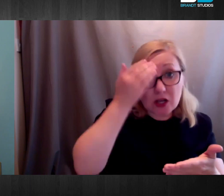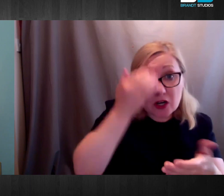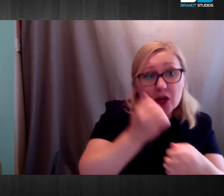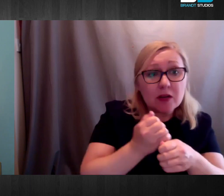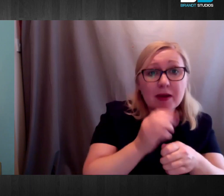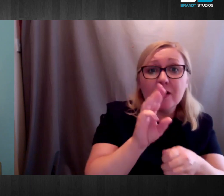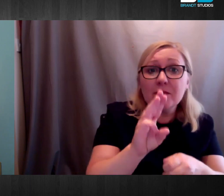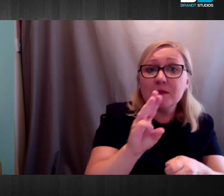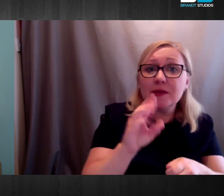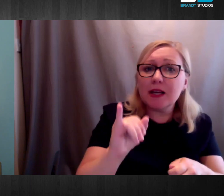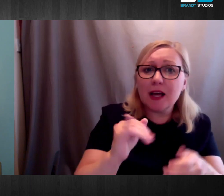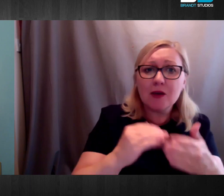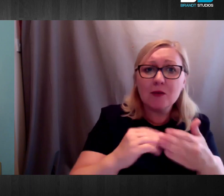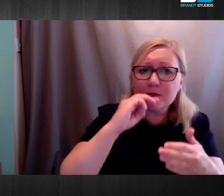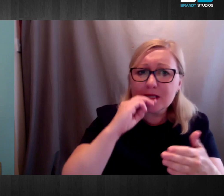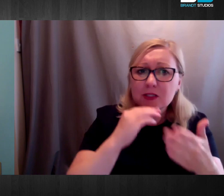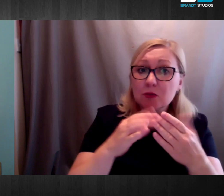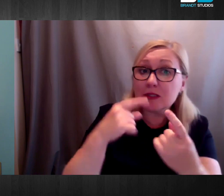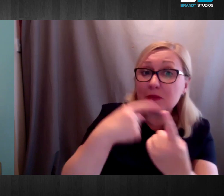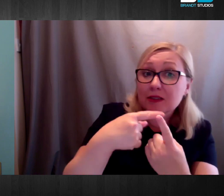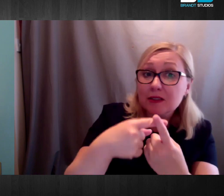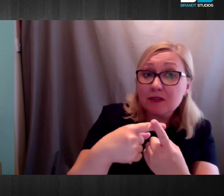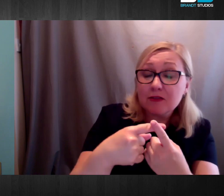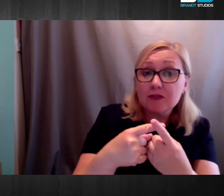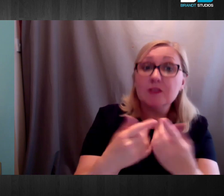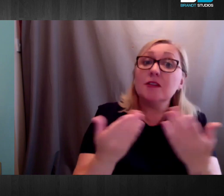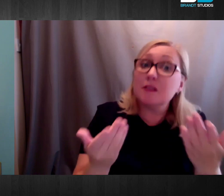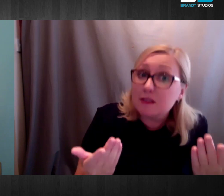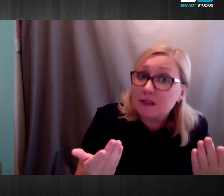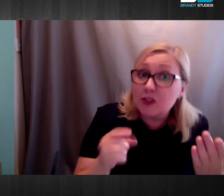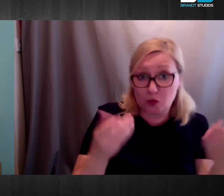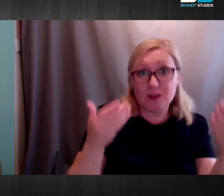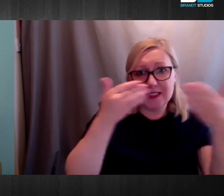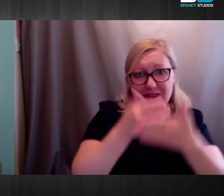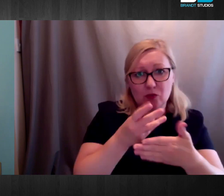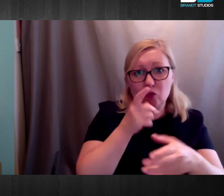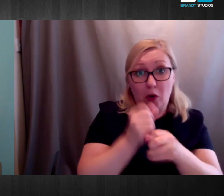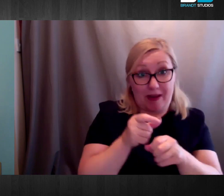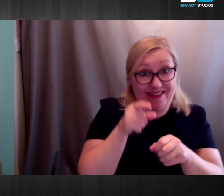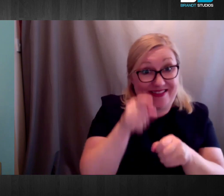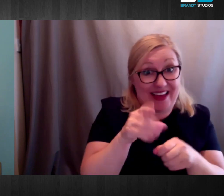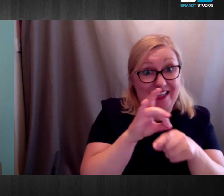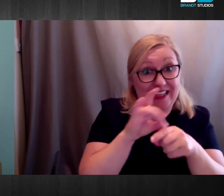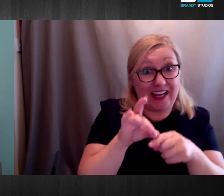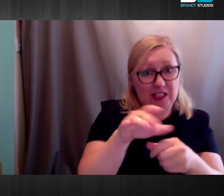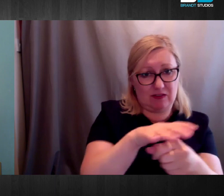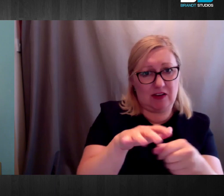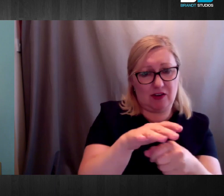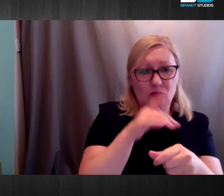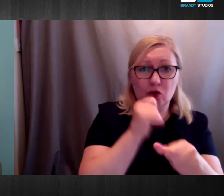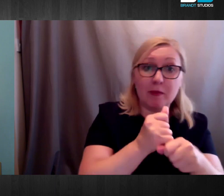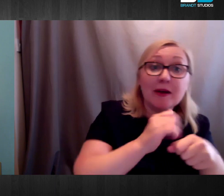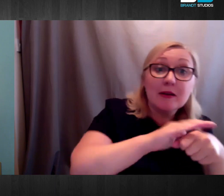have a really broad range of speakers who are going to talk about these topics and how the pandemic is affecting us. We have the